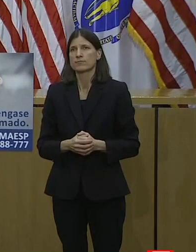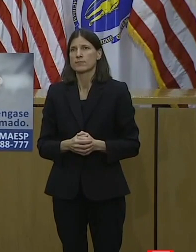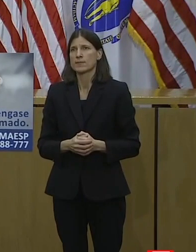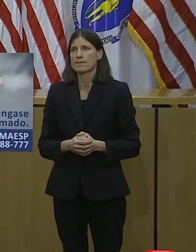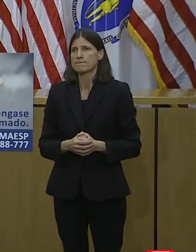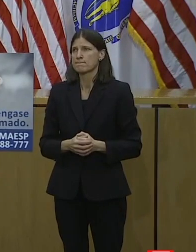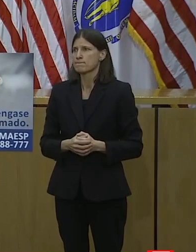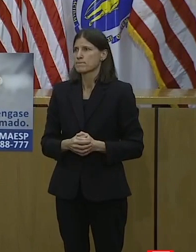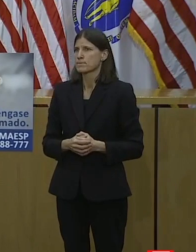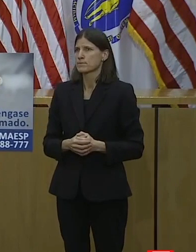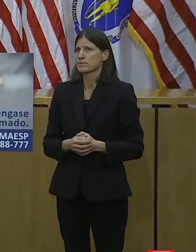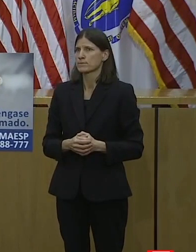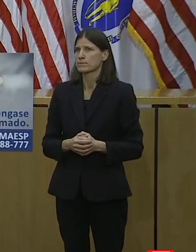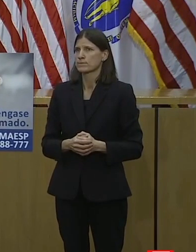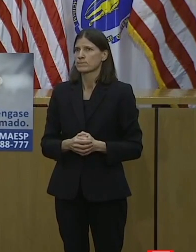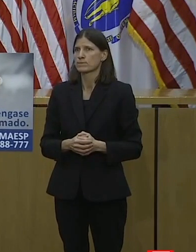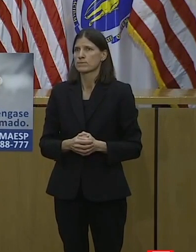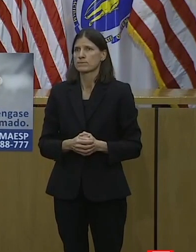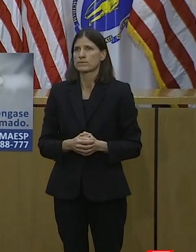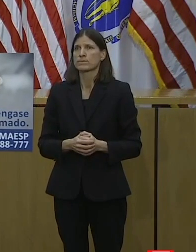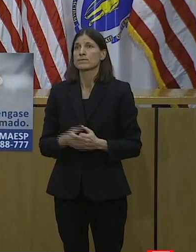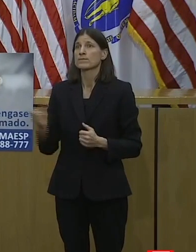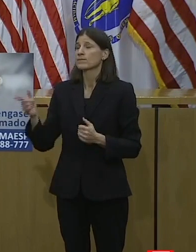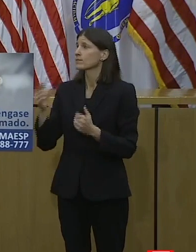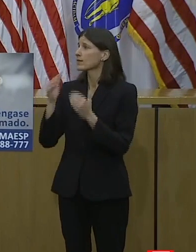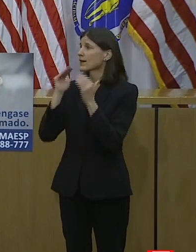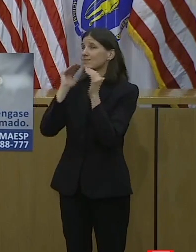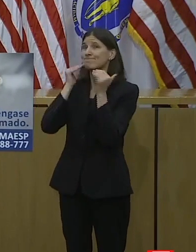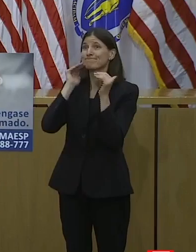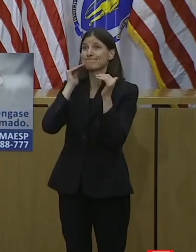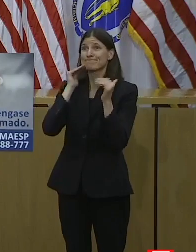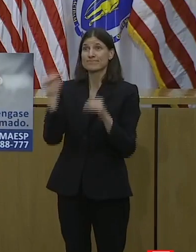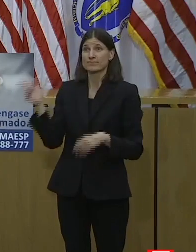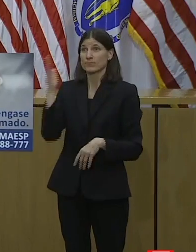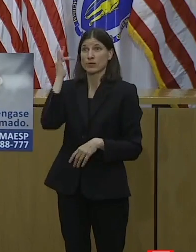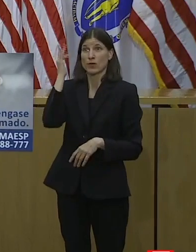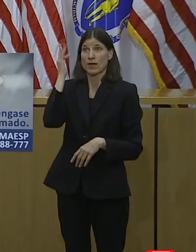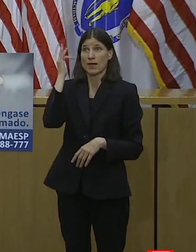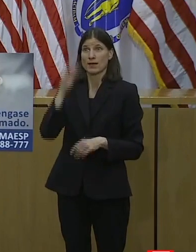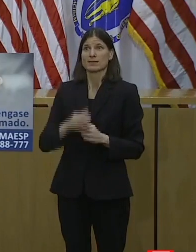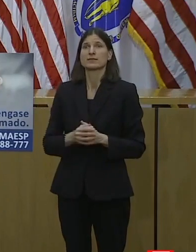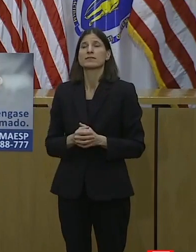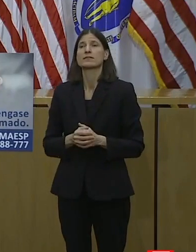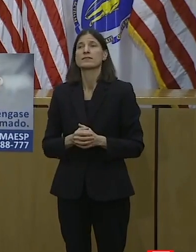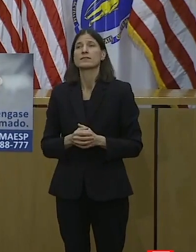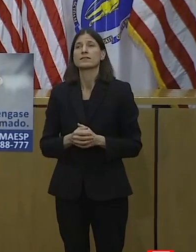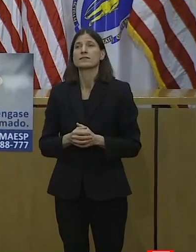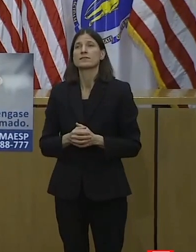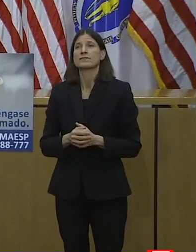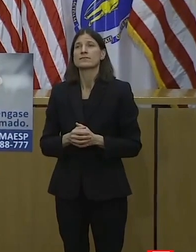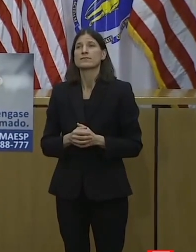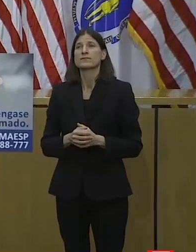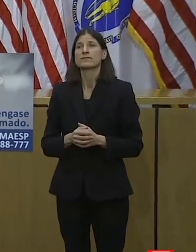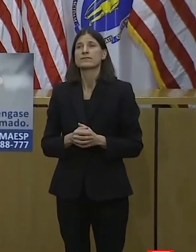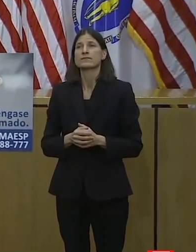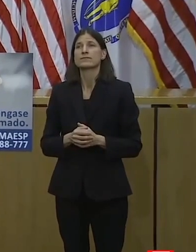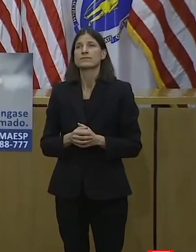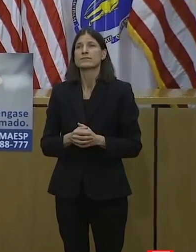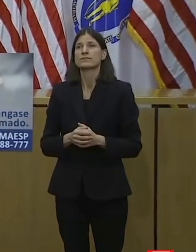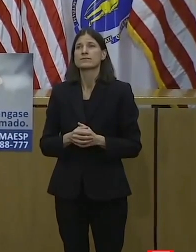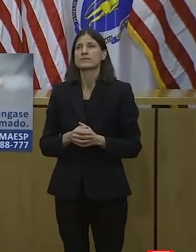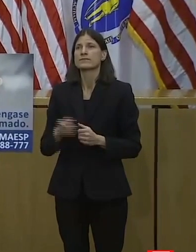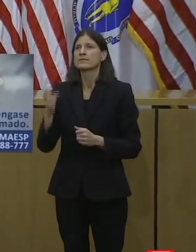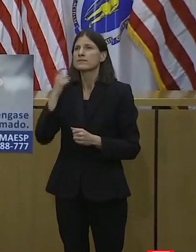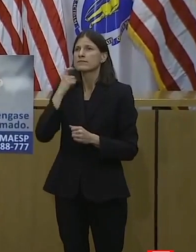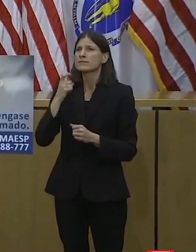yesterday. So she has been cleared to come back to work. So it's good. So thank you for asking about that.